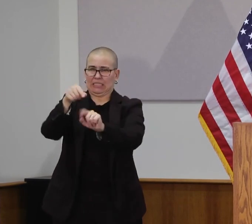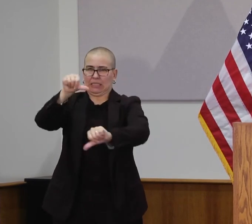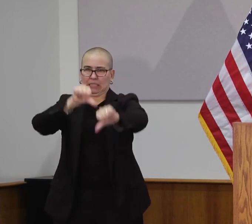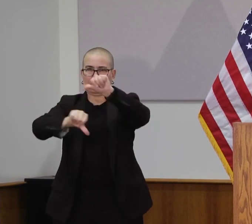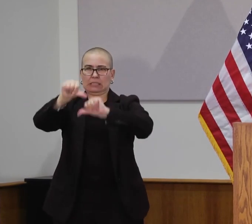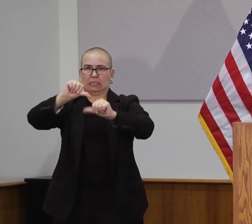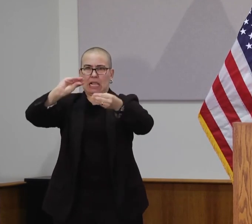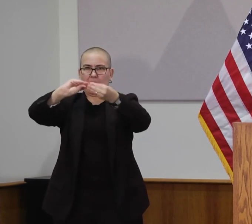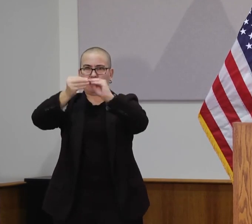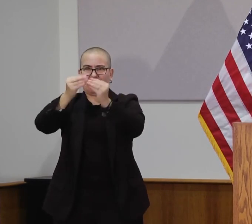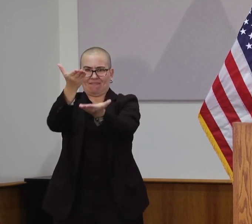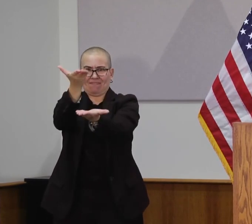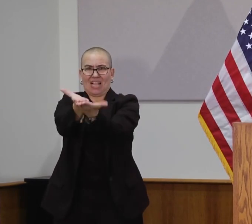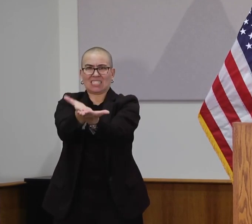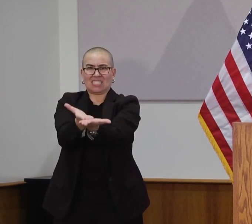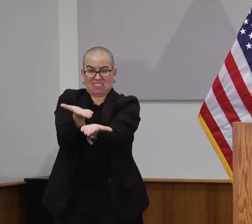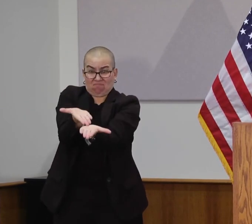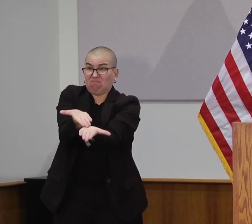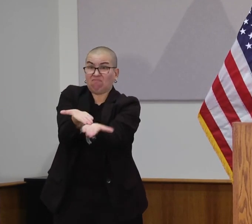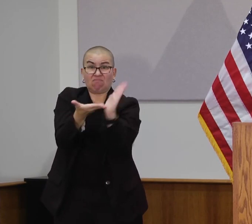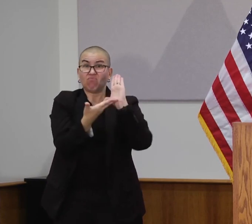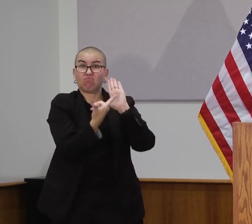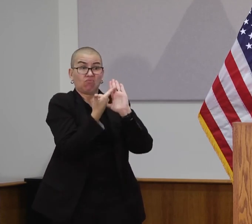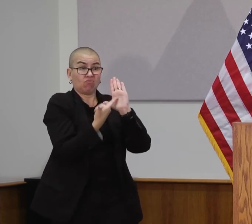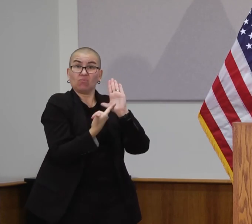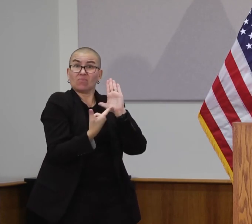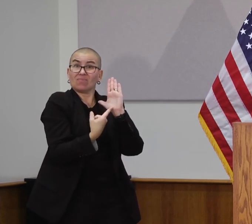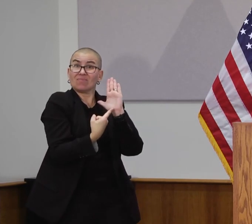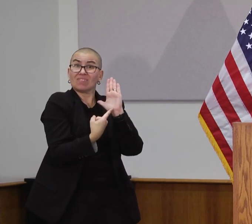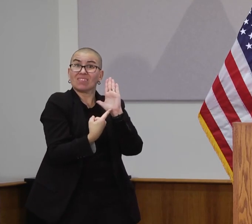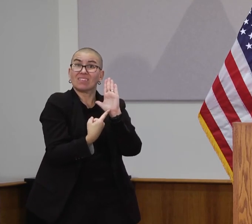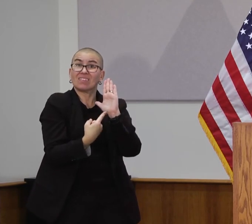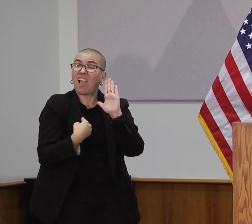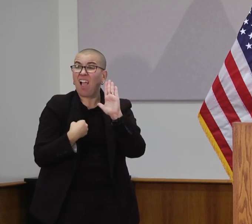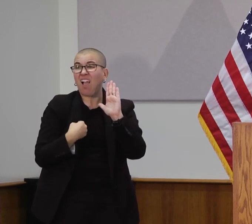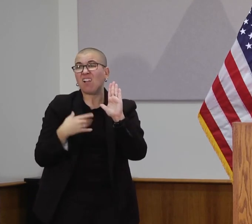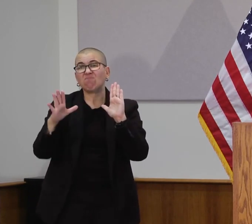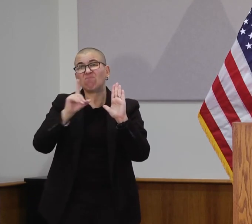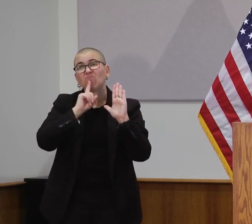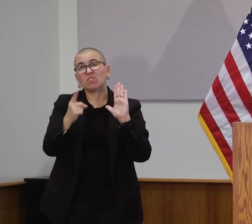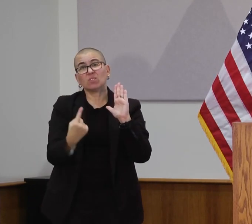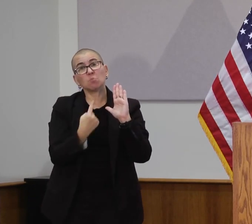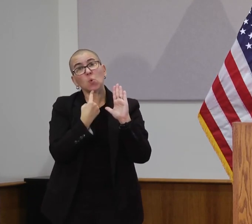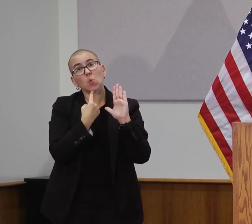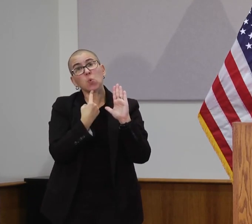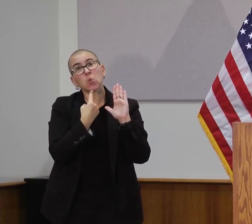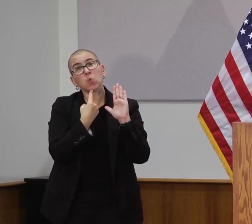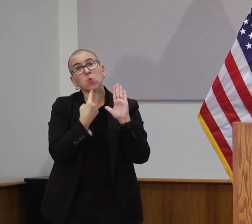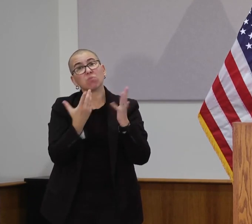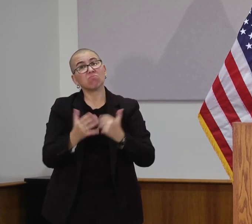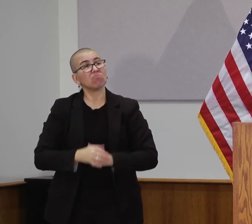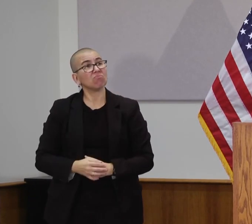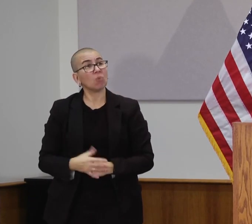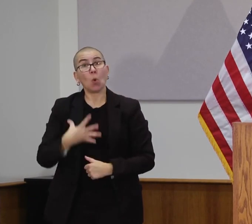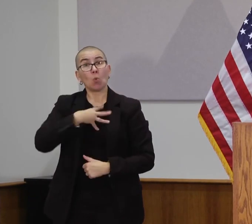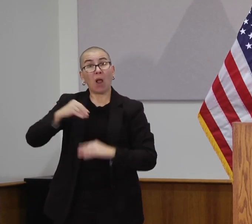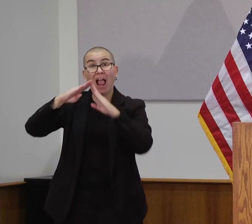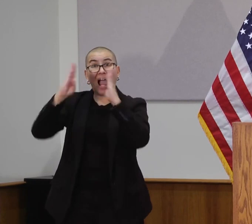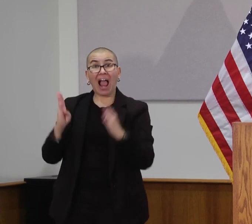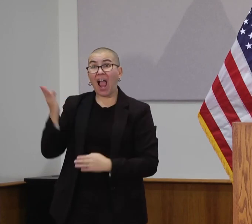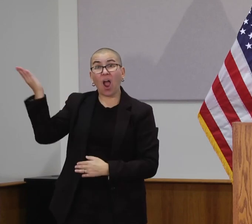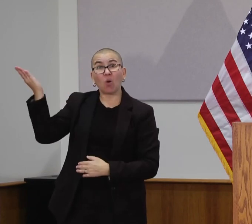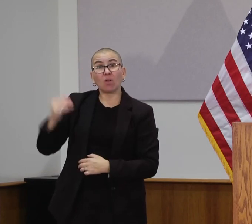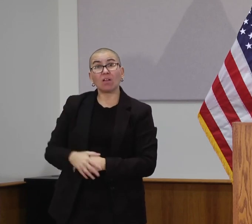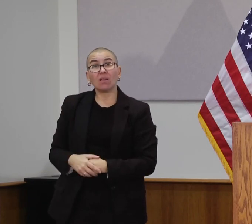say I am incredibly disappointed in the White House coronavirus one of the people